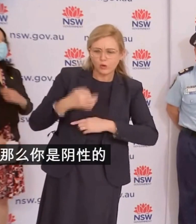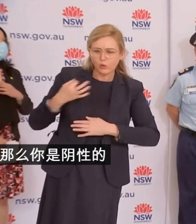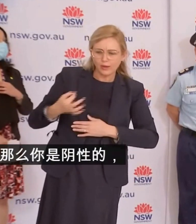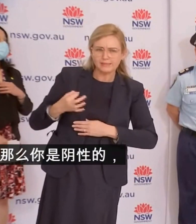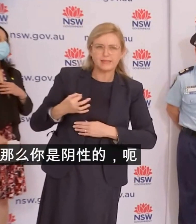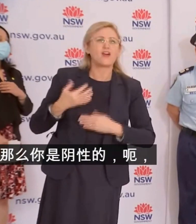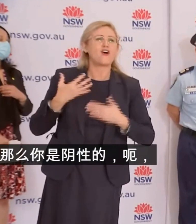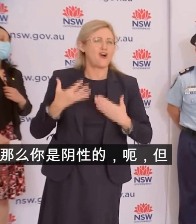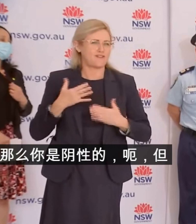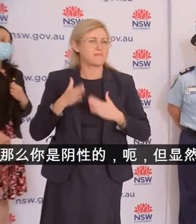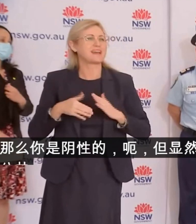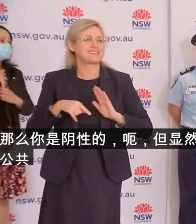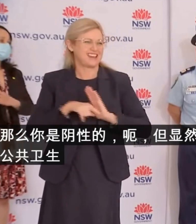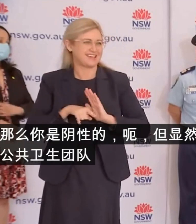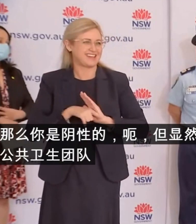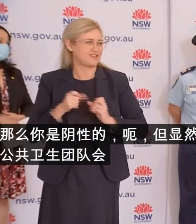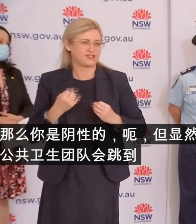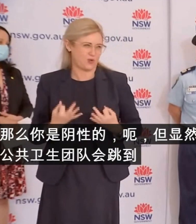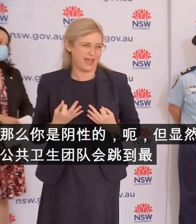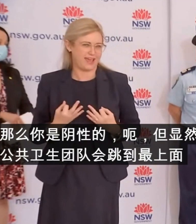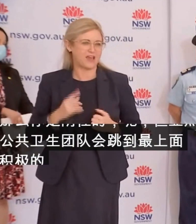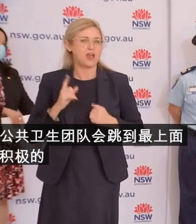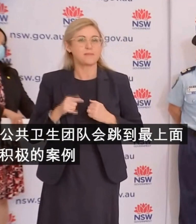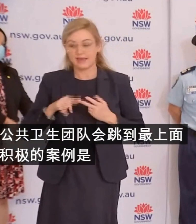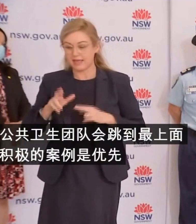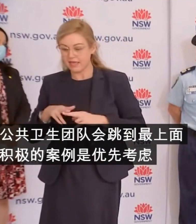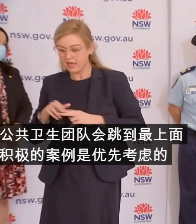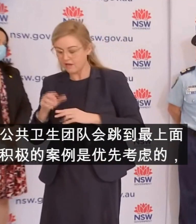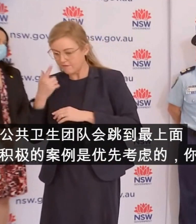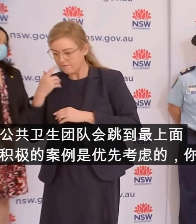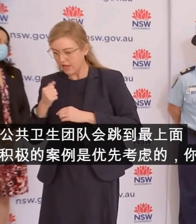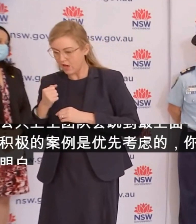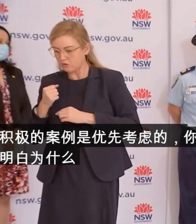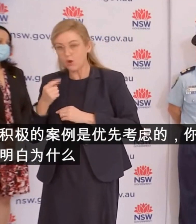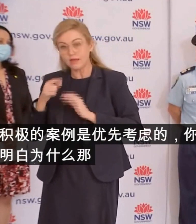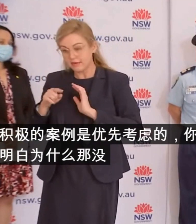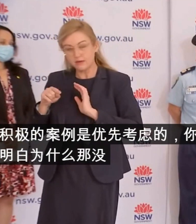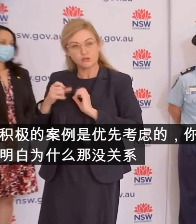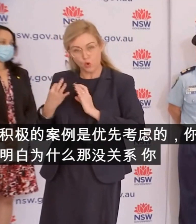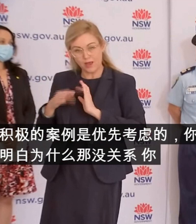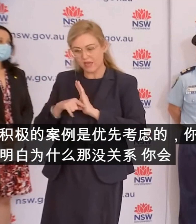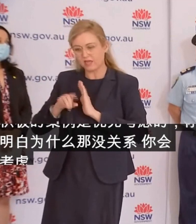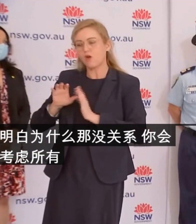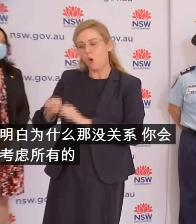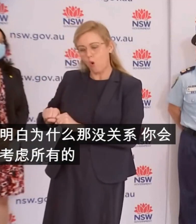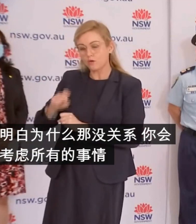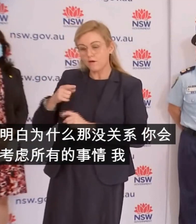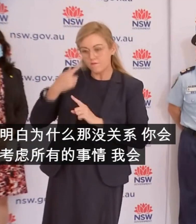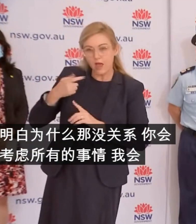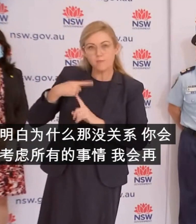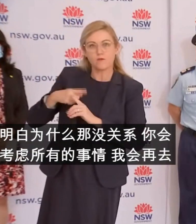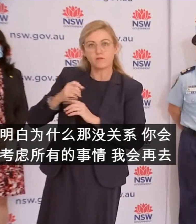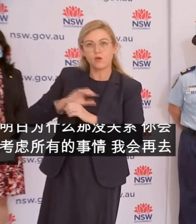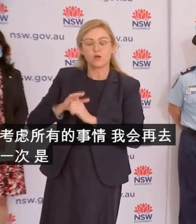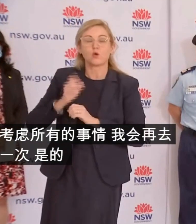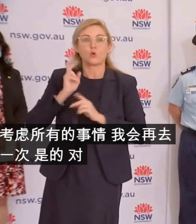you're negative. But obviously the public health team jumps on top of the positive cases as a priority, and you'd understand why that's the case. Would you consider every 5